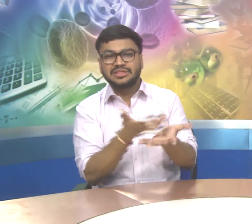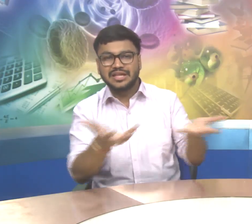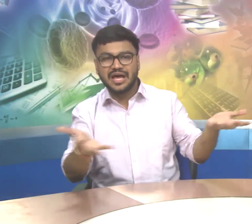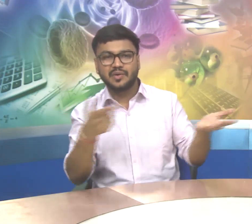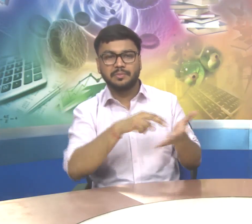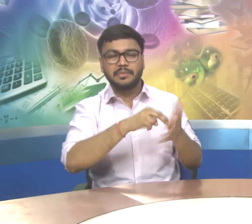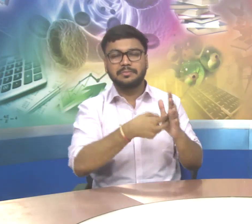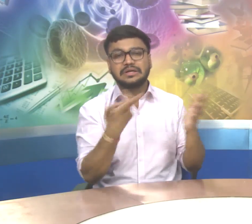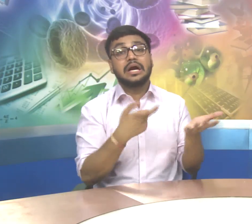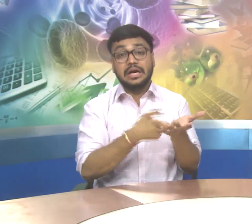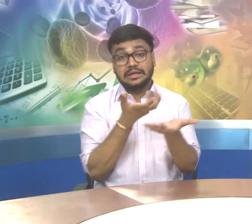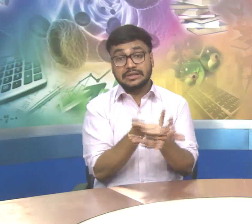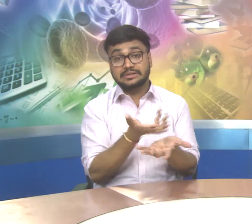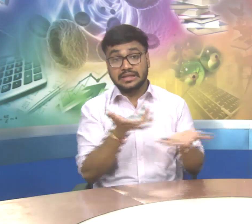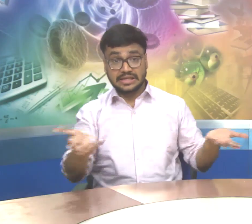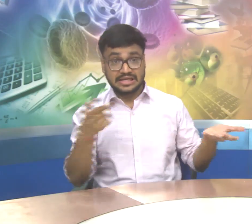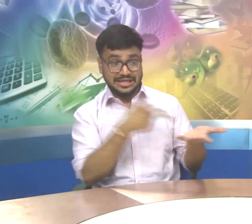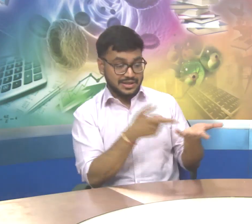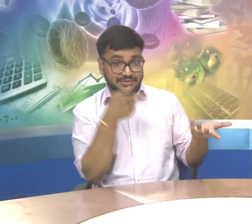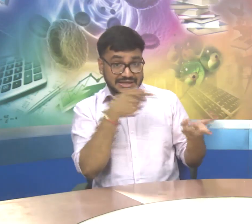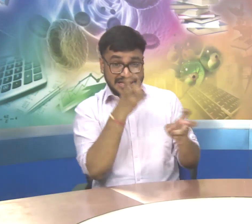Next is non-renewable resources.